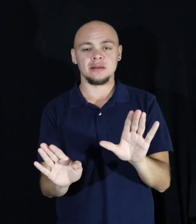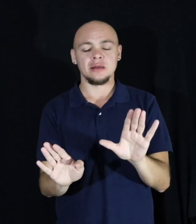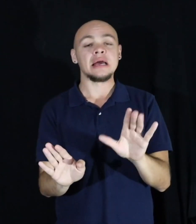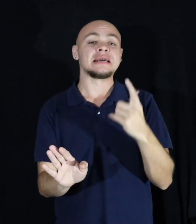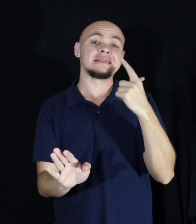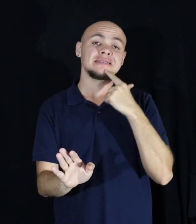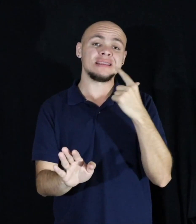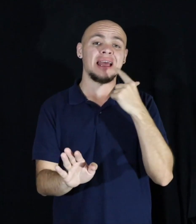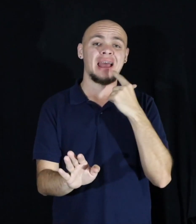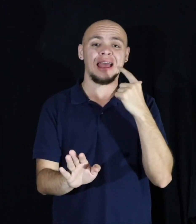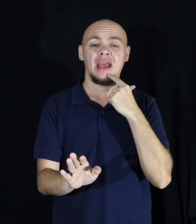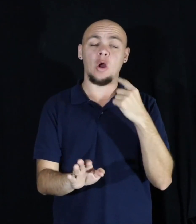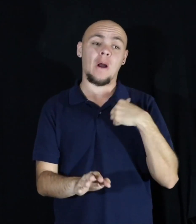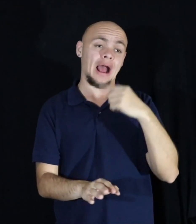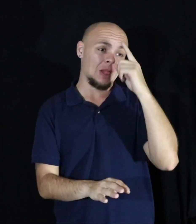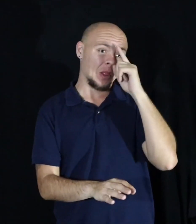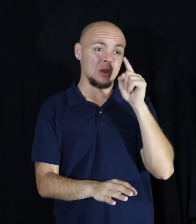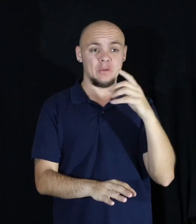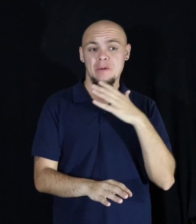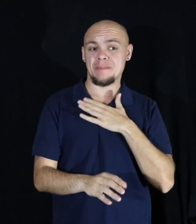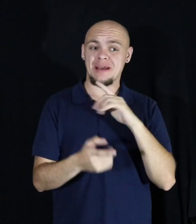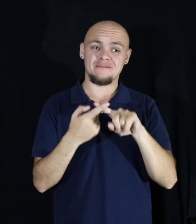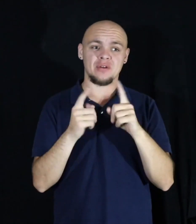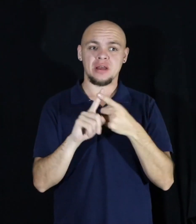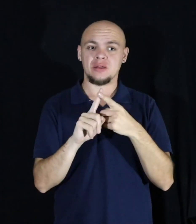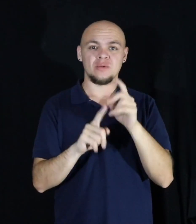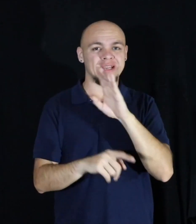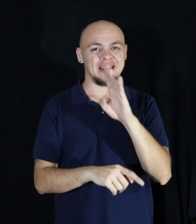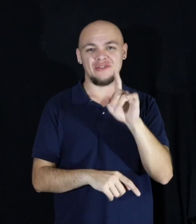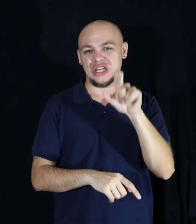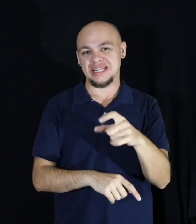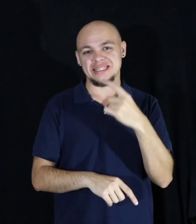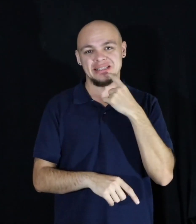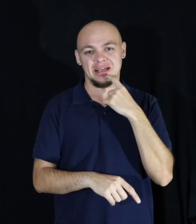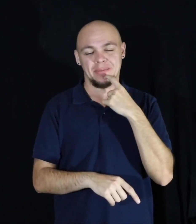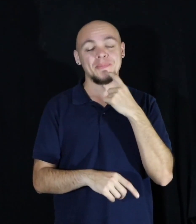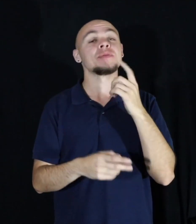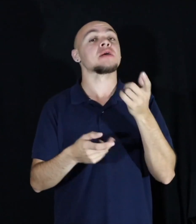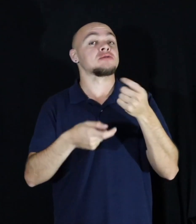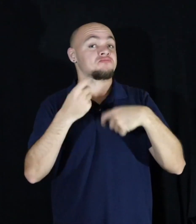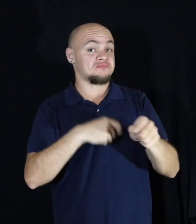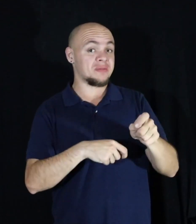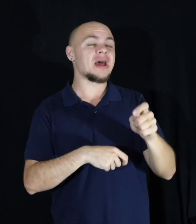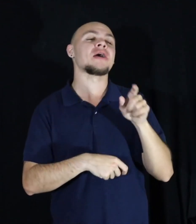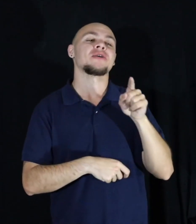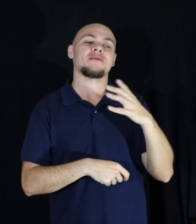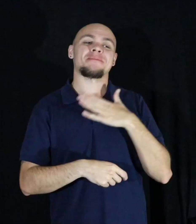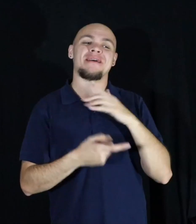say, I thought that you were my friend. We can always say, I'm so glad you are my friend.